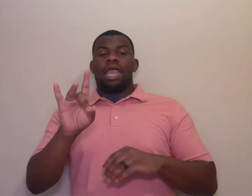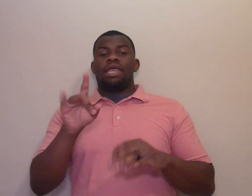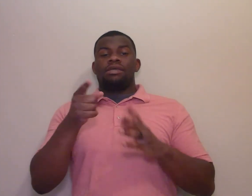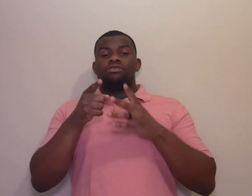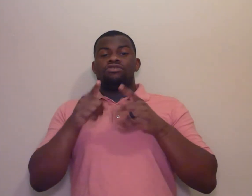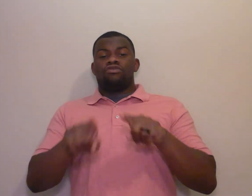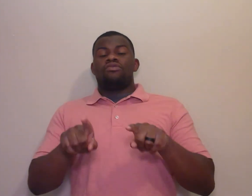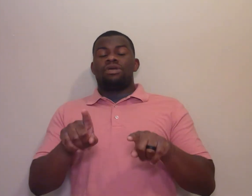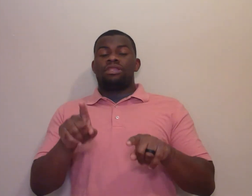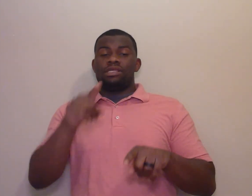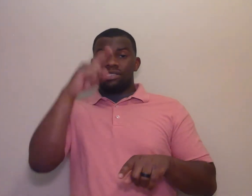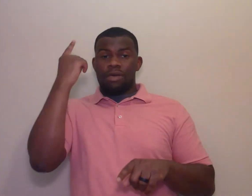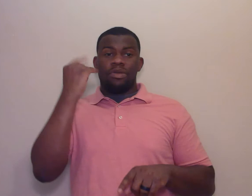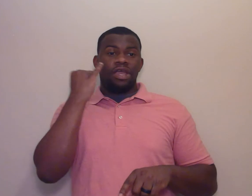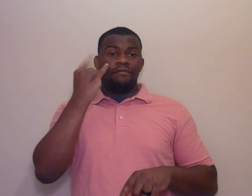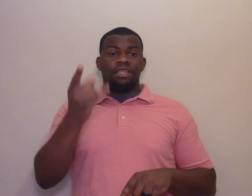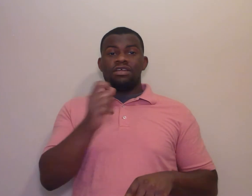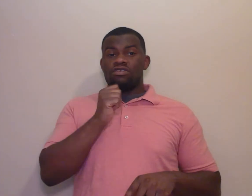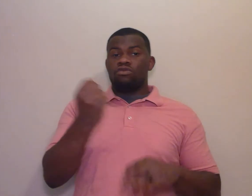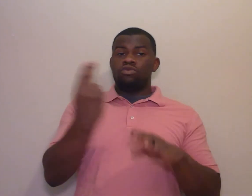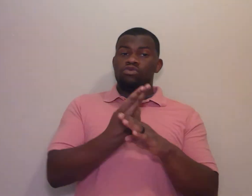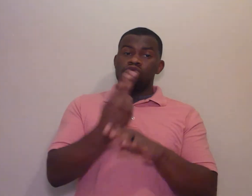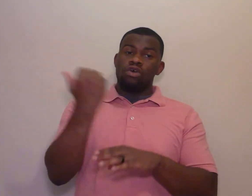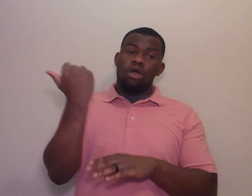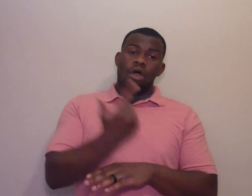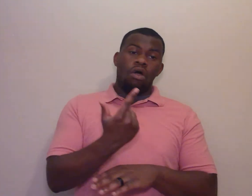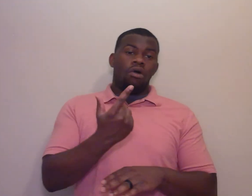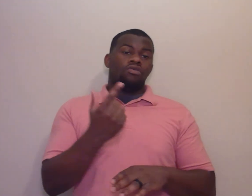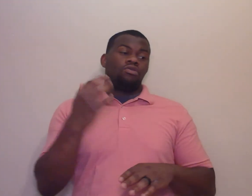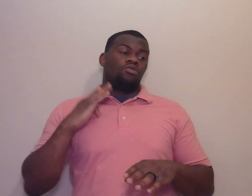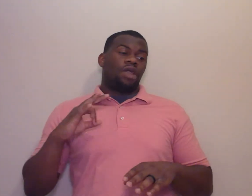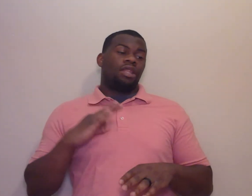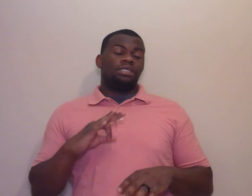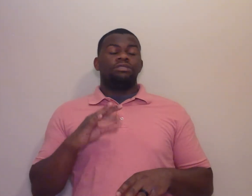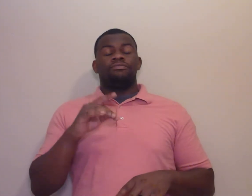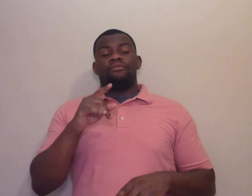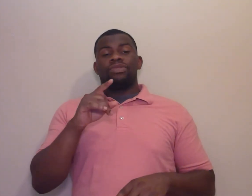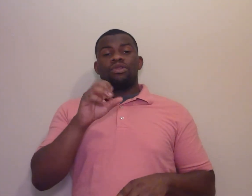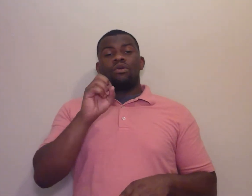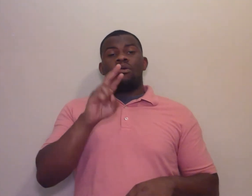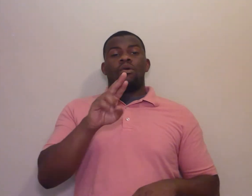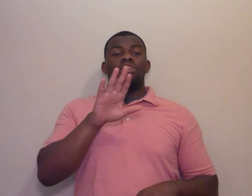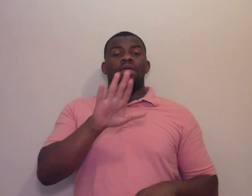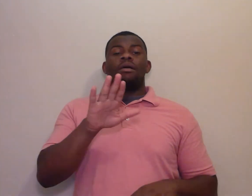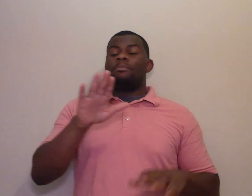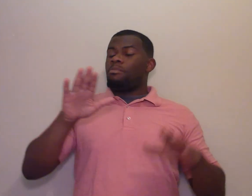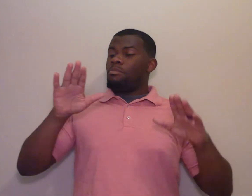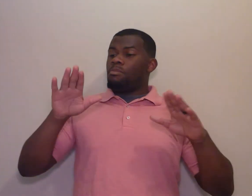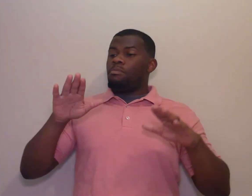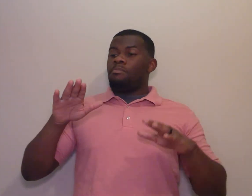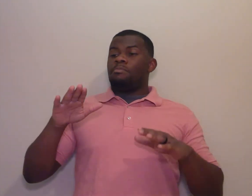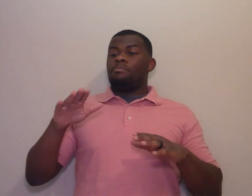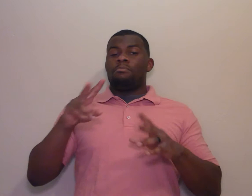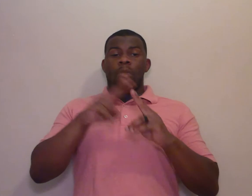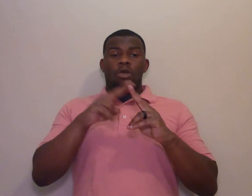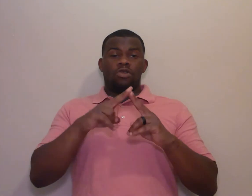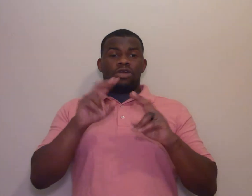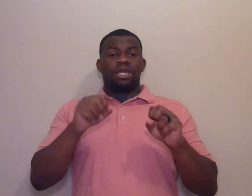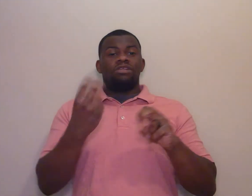not use all credits each session, their spouse or qualified domestic partner can use the credits for that session. Tuition is